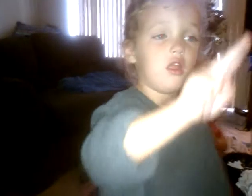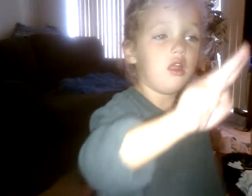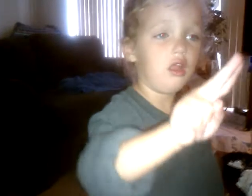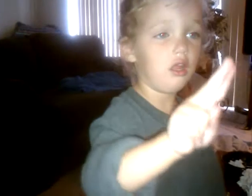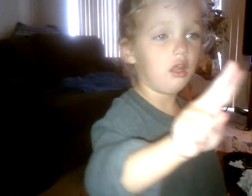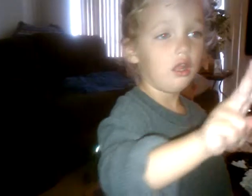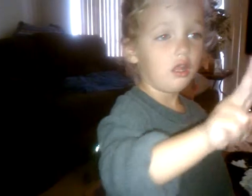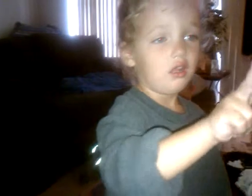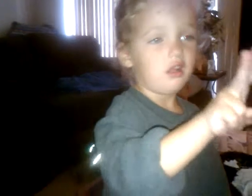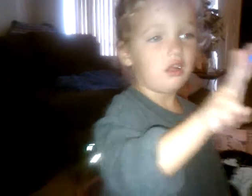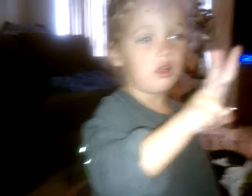V,